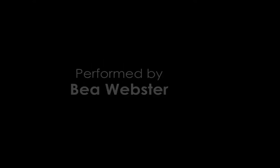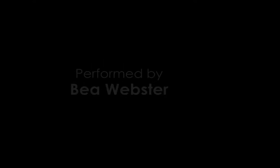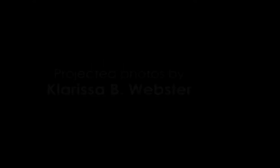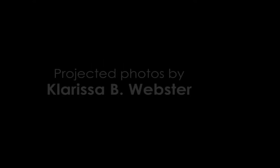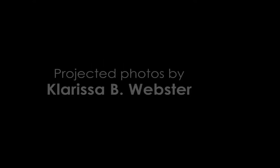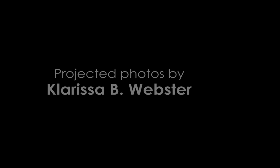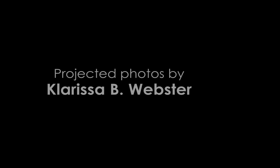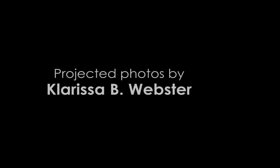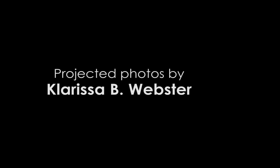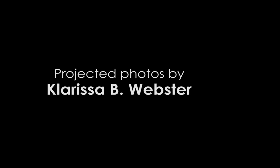For